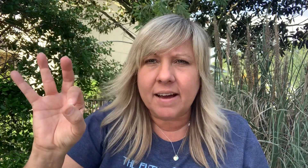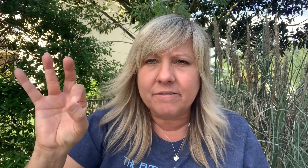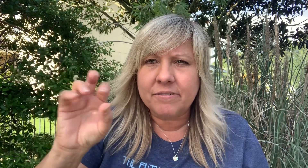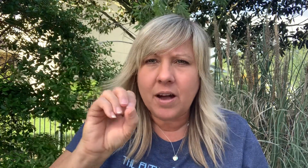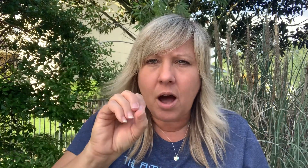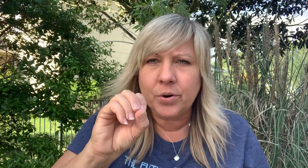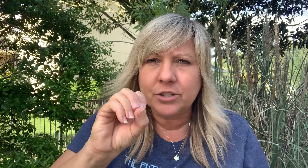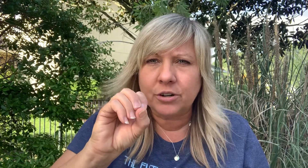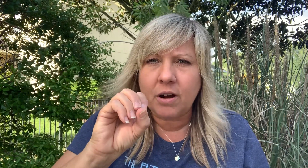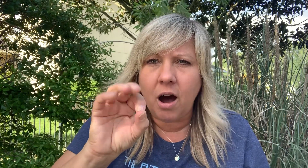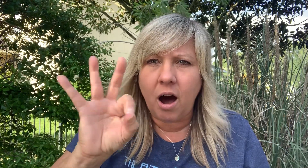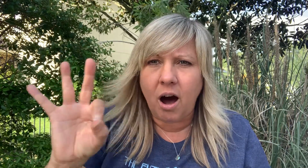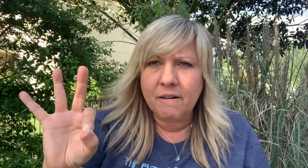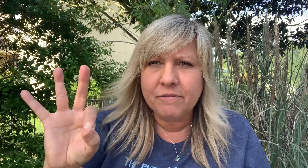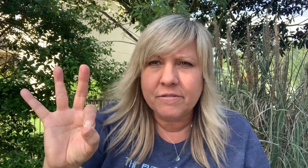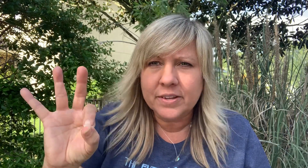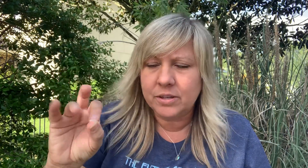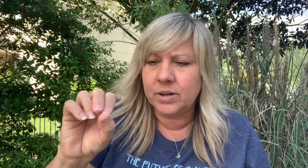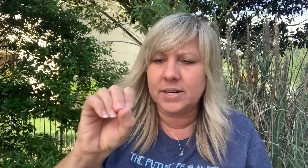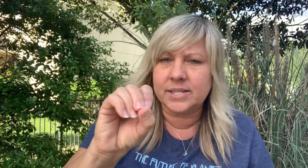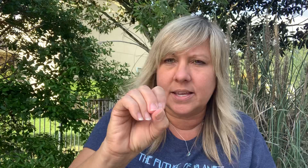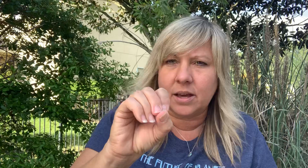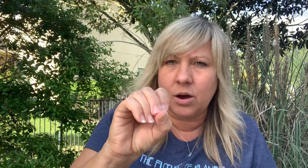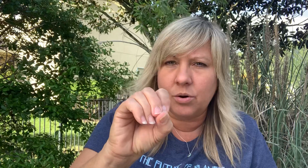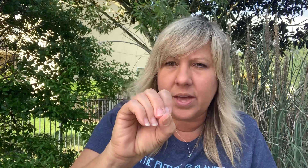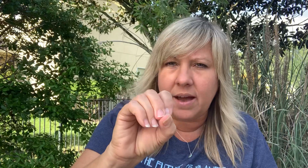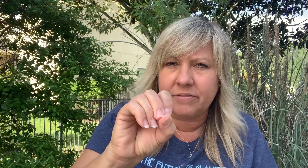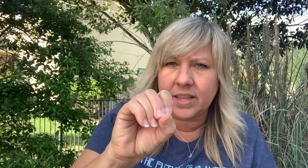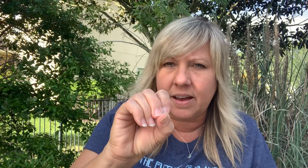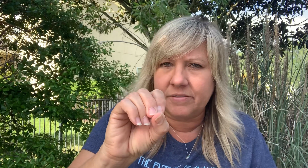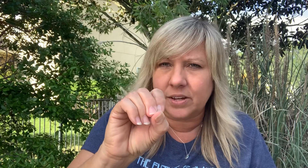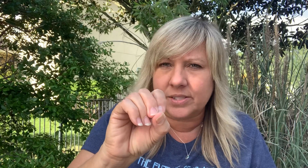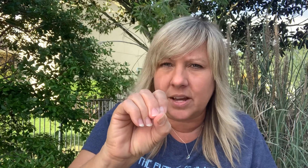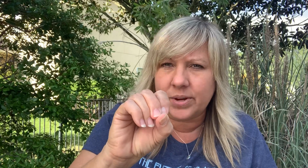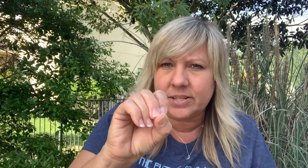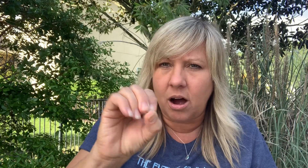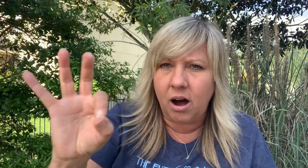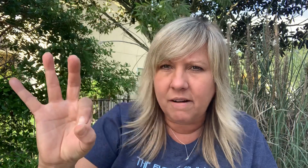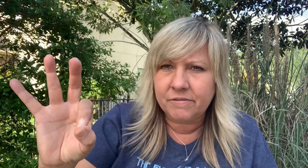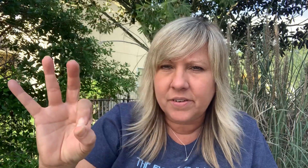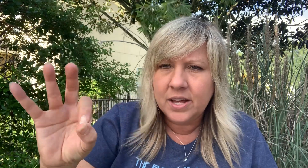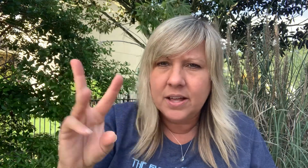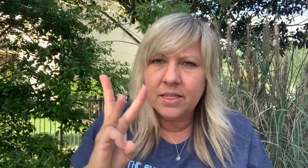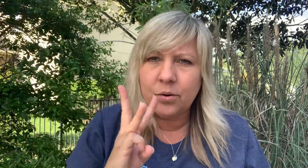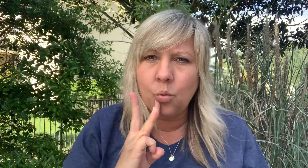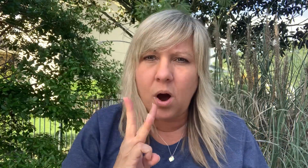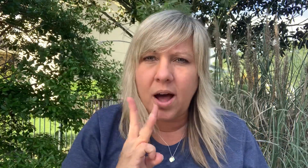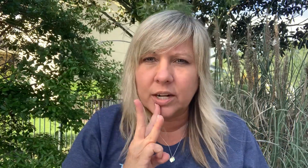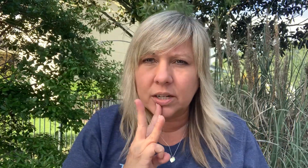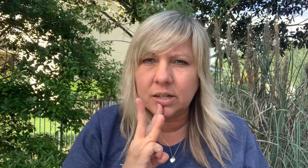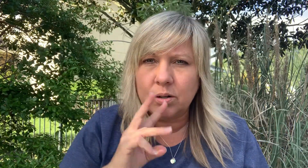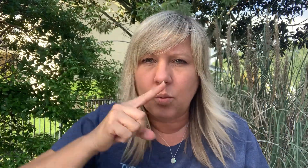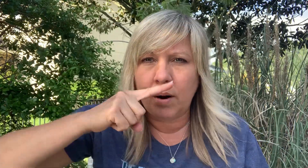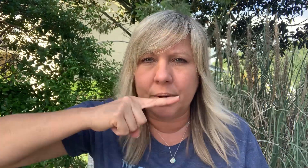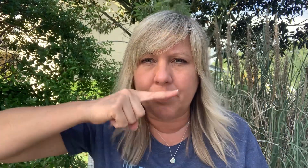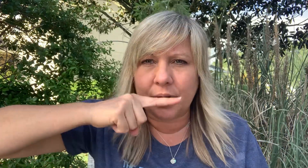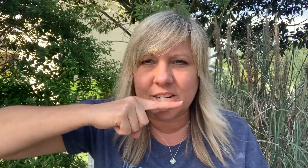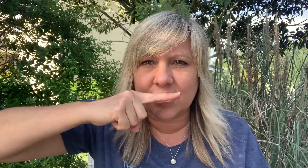O-F-F. We turn off. You kind of take the O, the F, and the F and go sideways. Off the water while we brush our